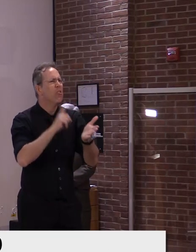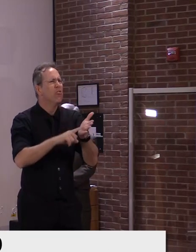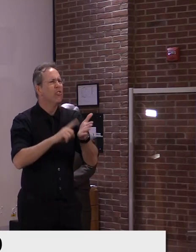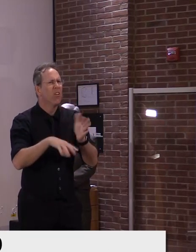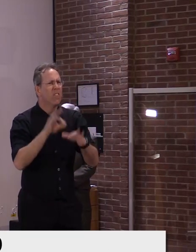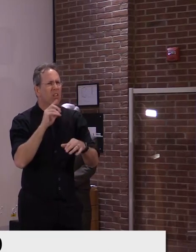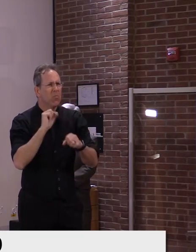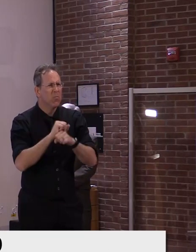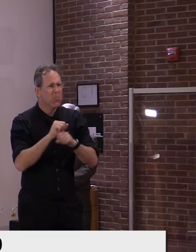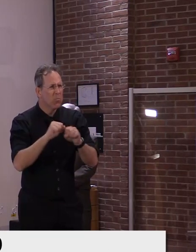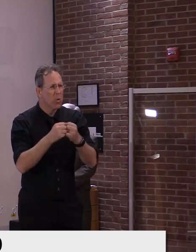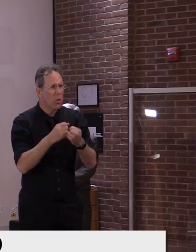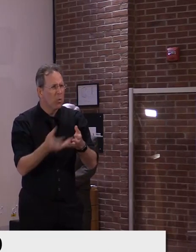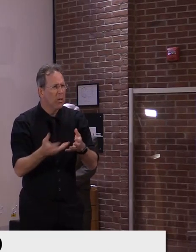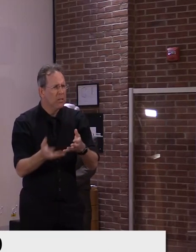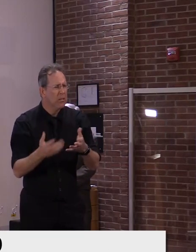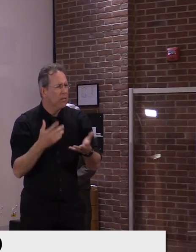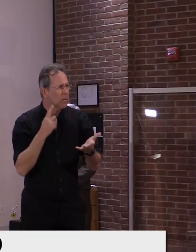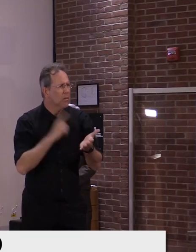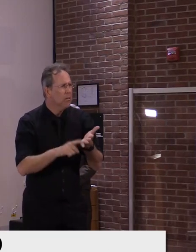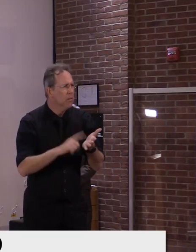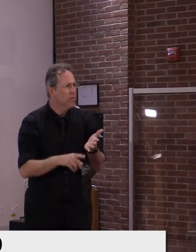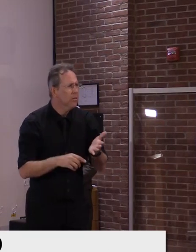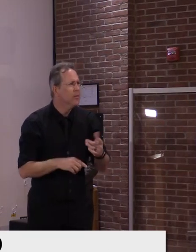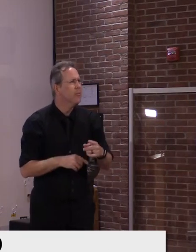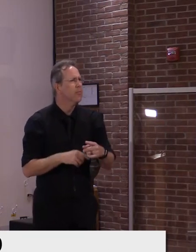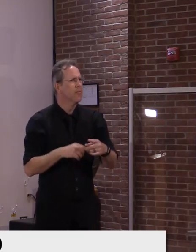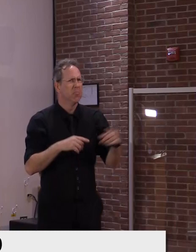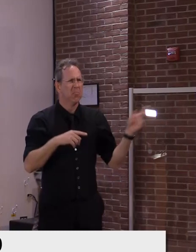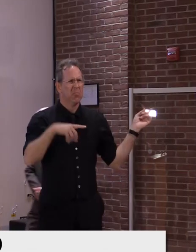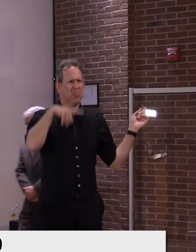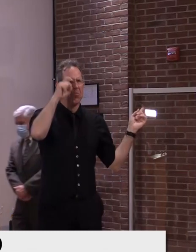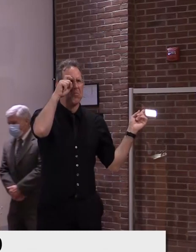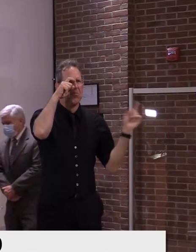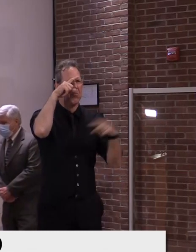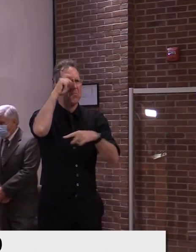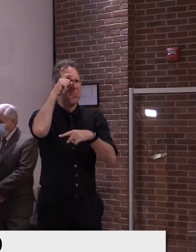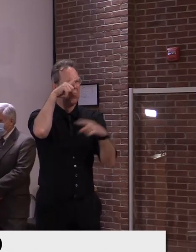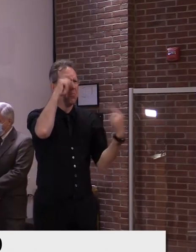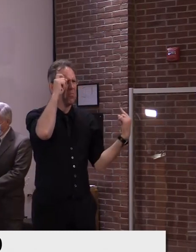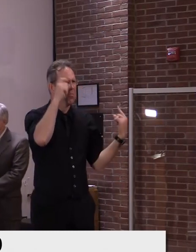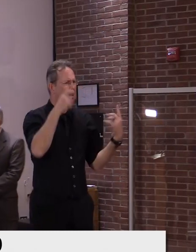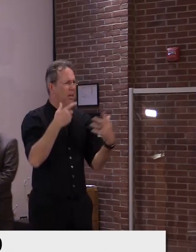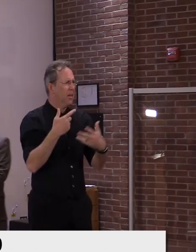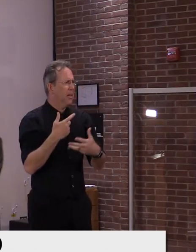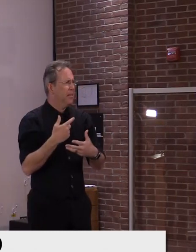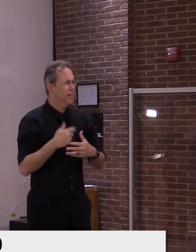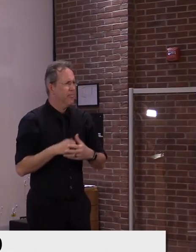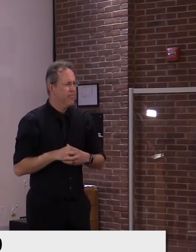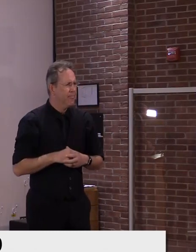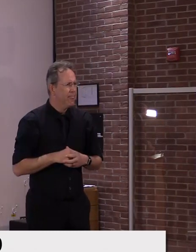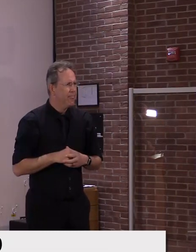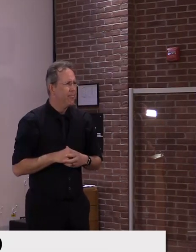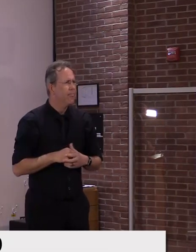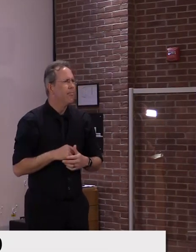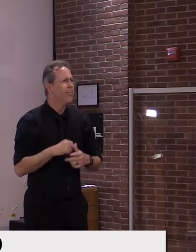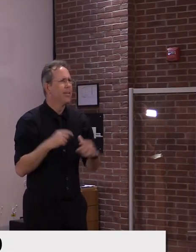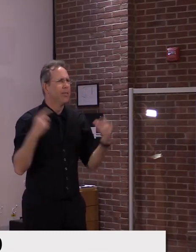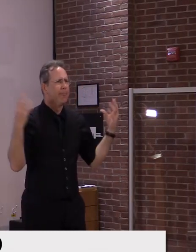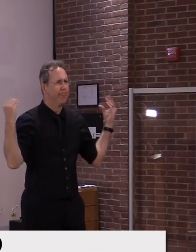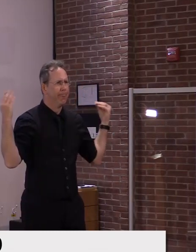I don't know if there was a public records request placed for that or not, but let me make a note to look into